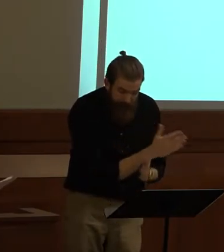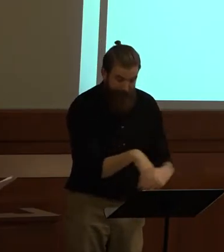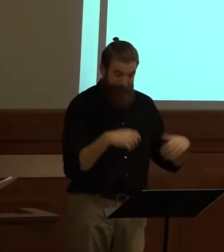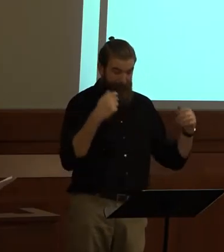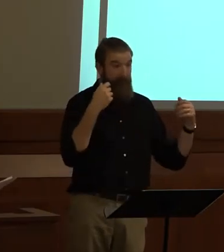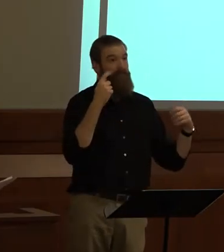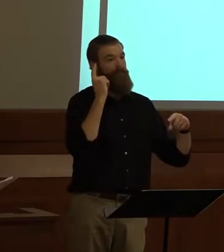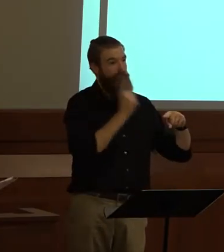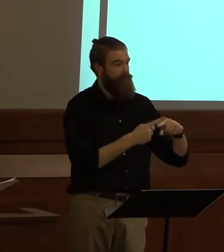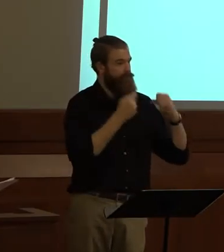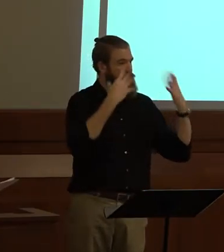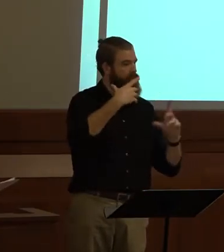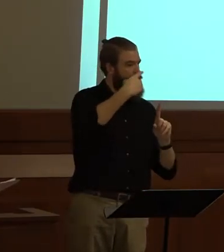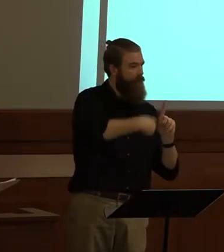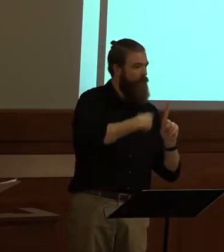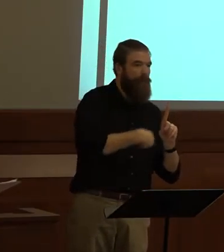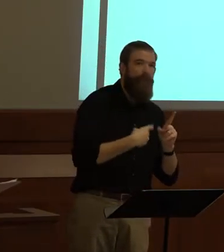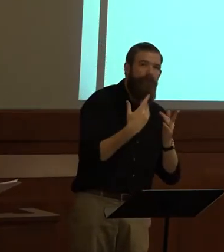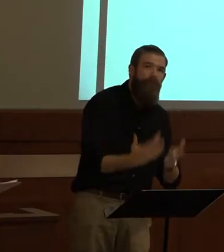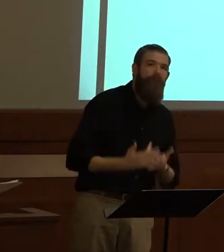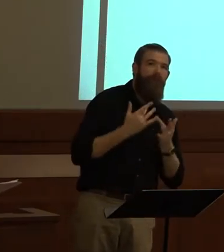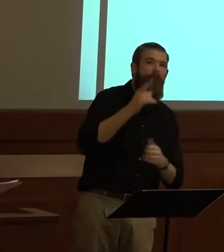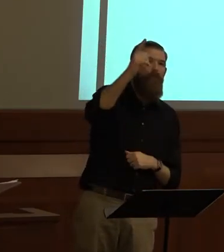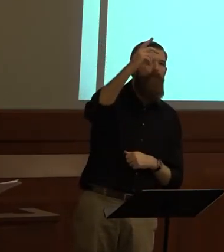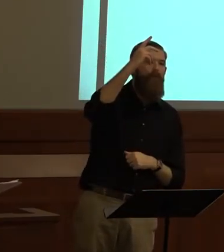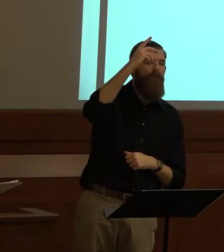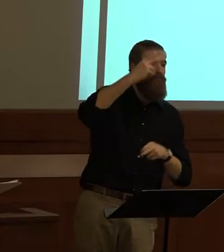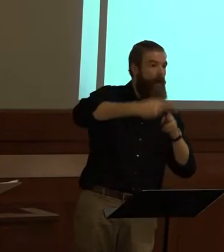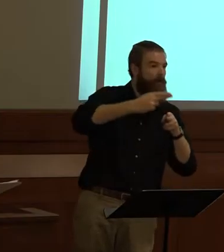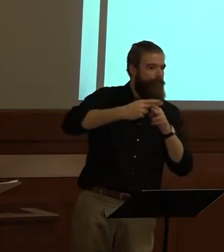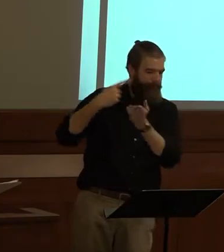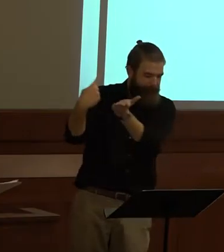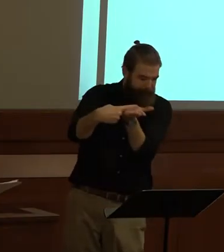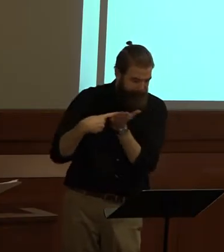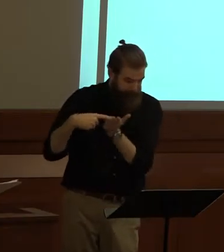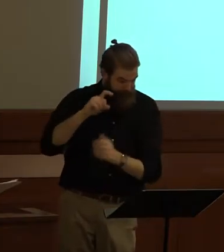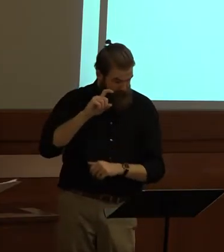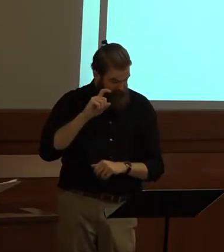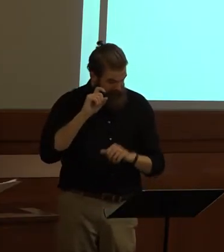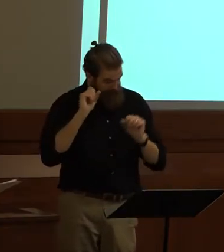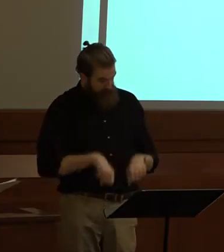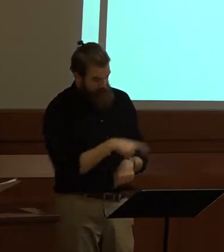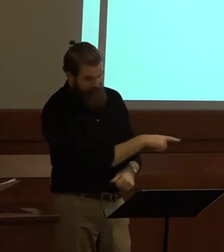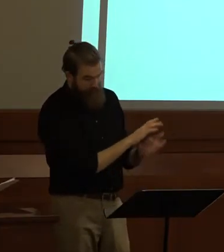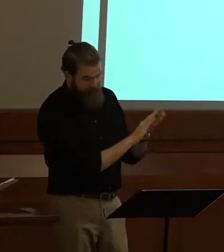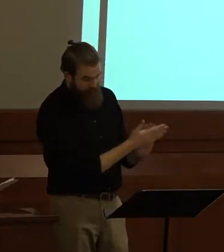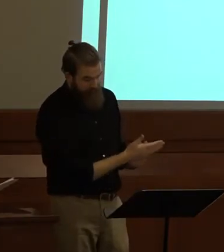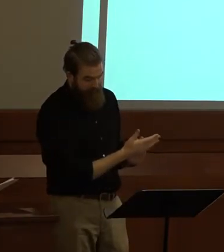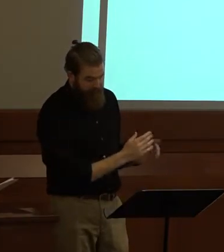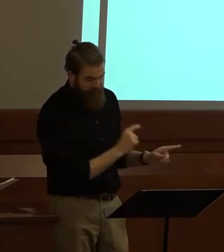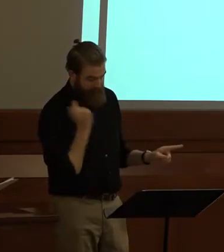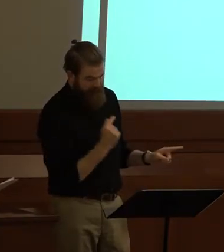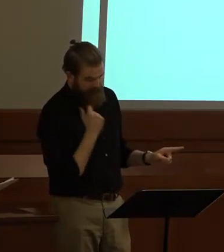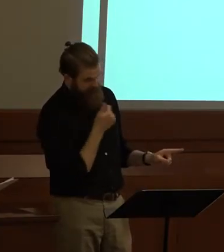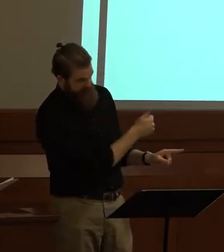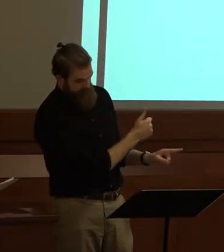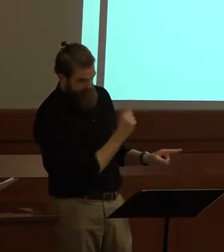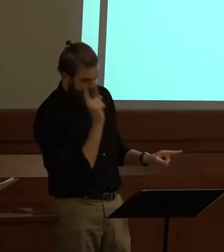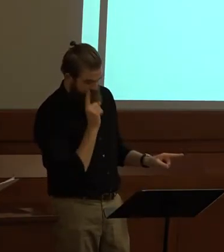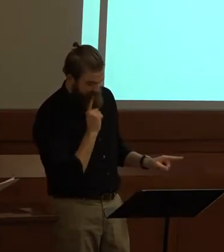different route to leadership and public speaking as a deaf man, and certainly a less visible route in the public eye than